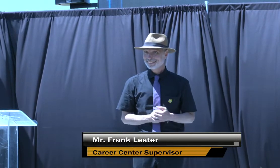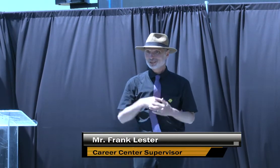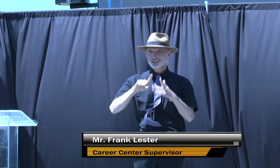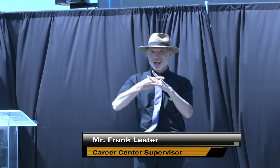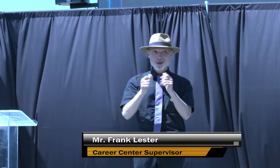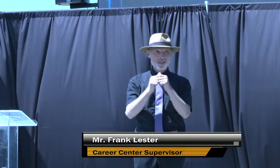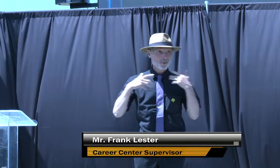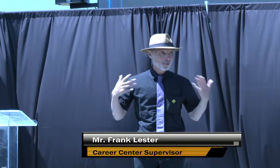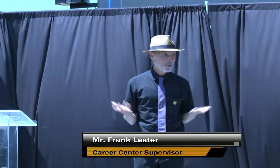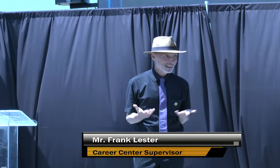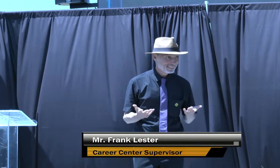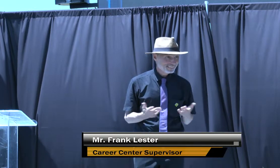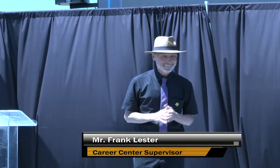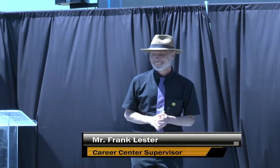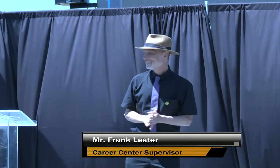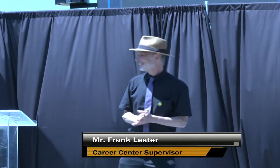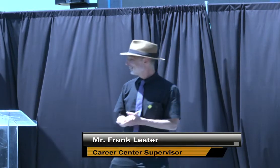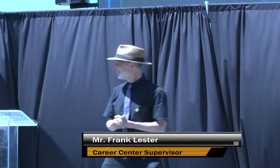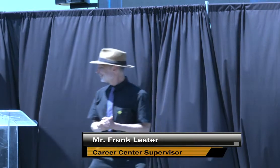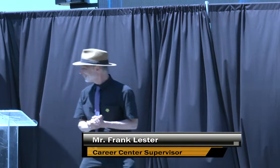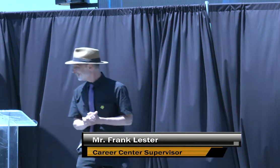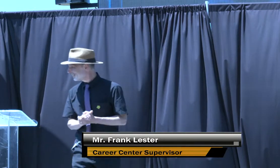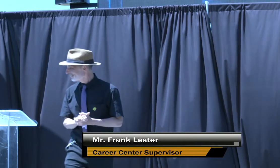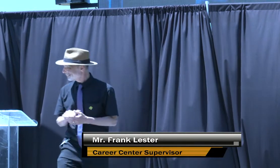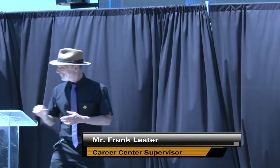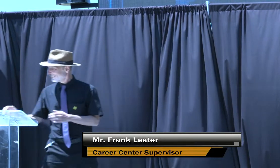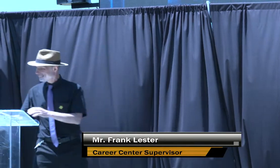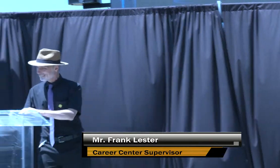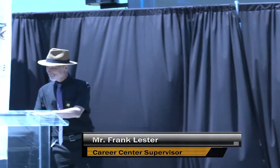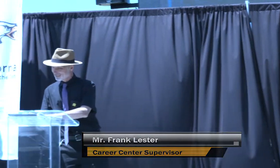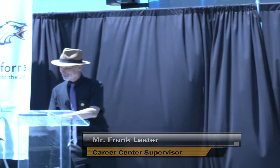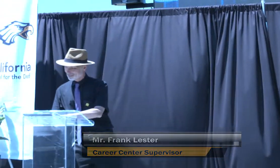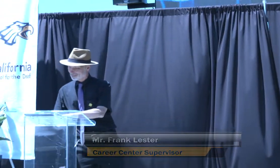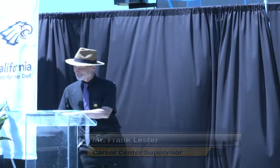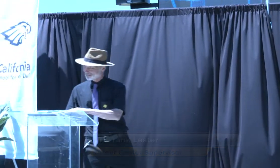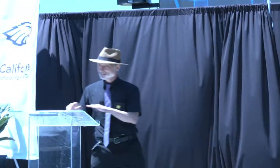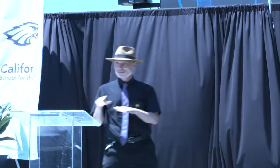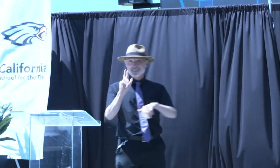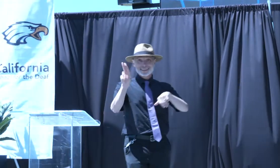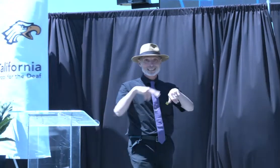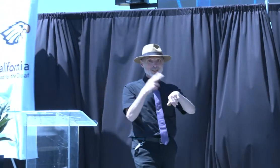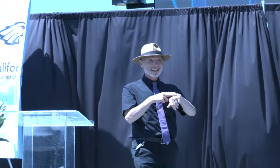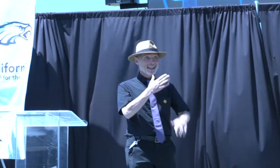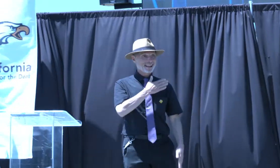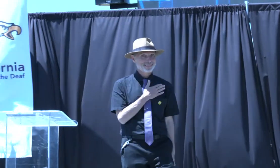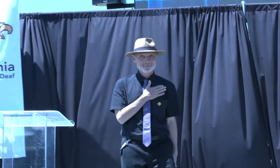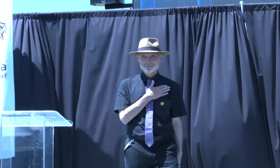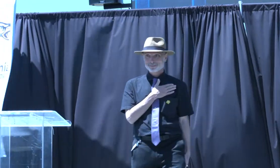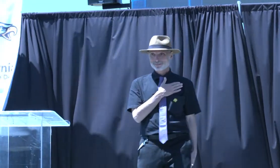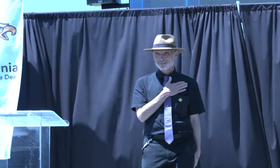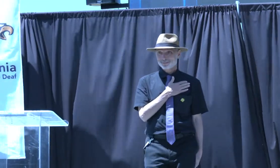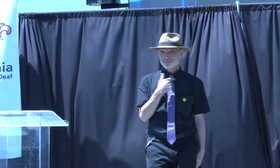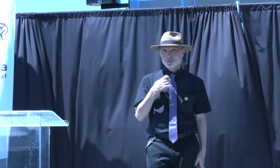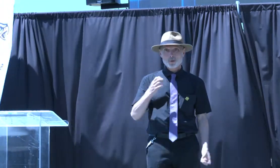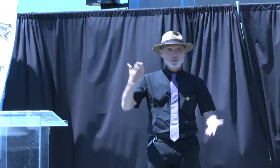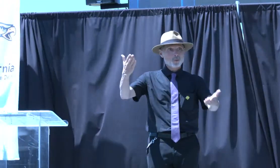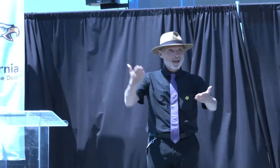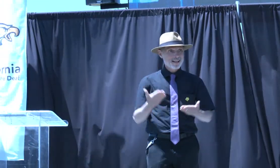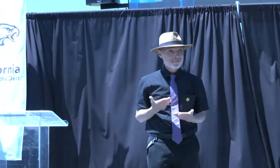our program begin. And we're going to be starting with the national